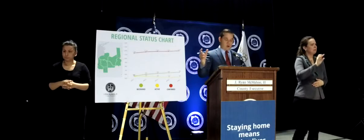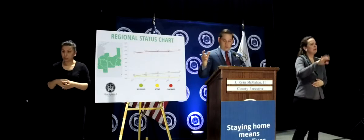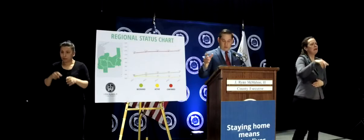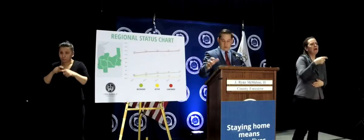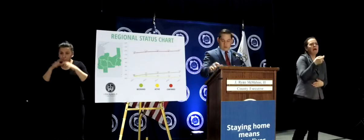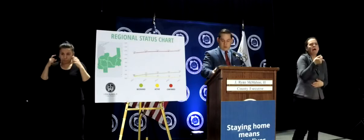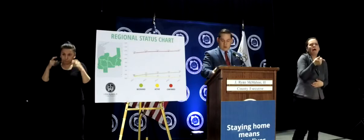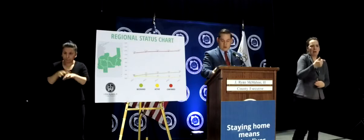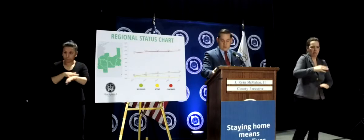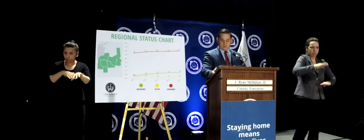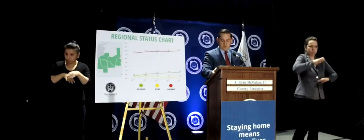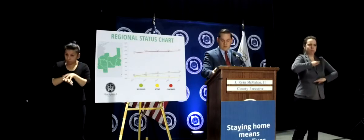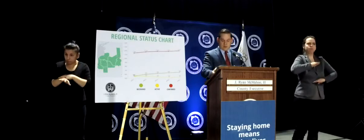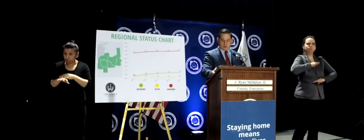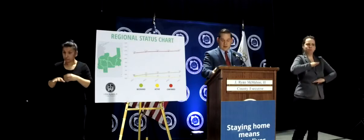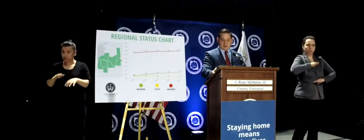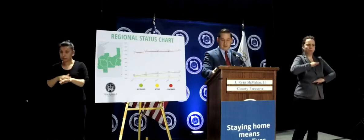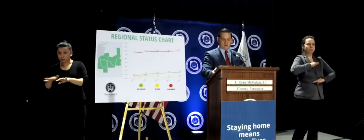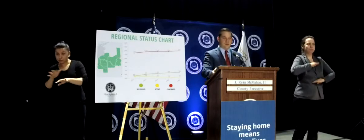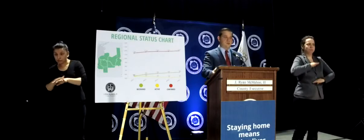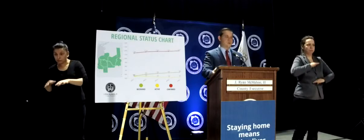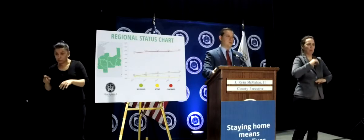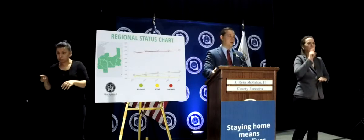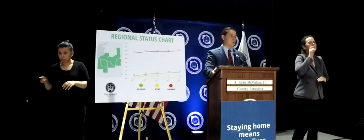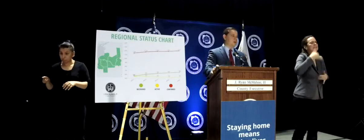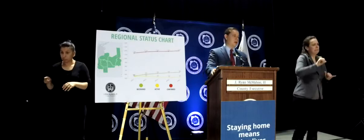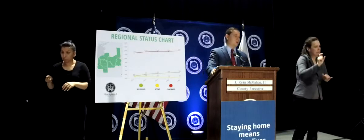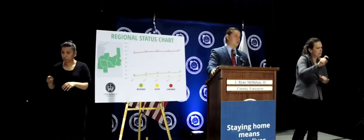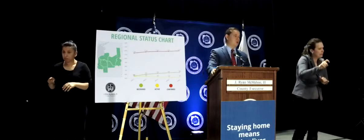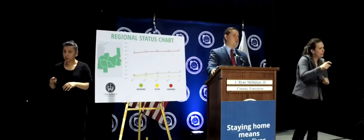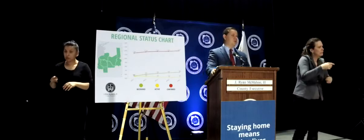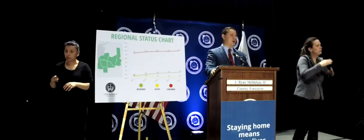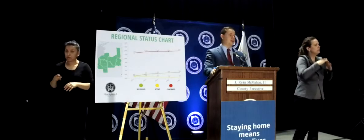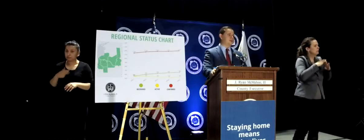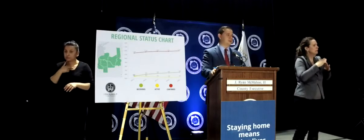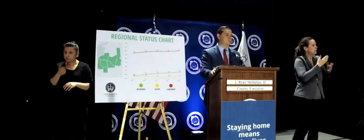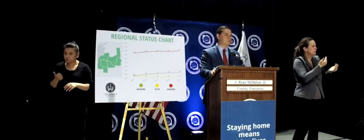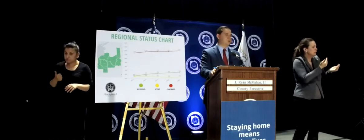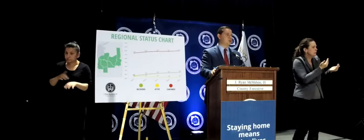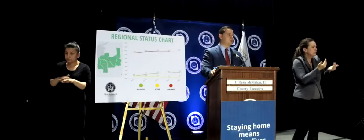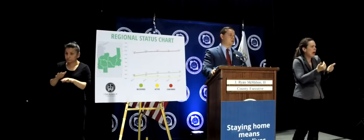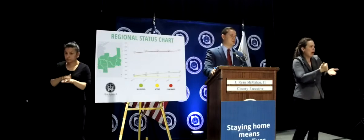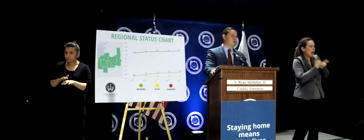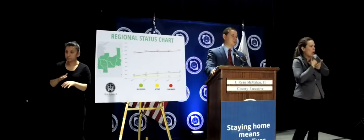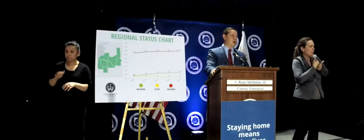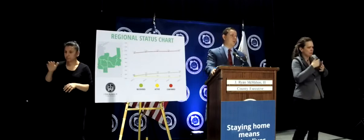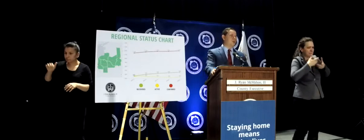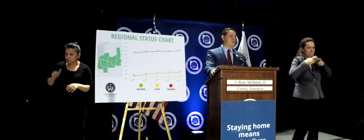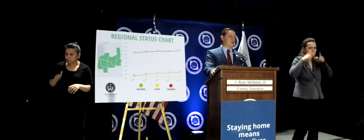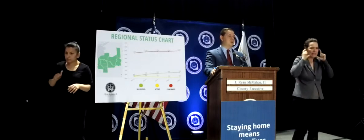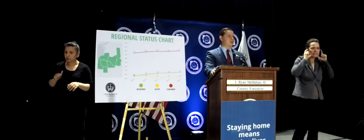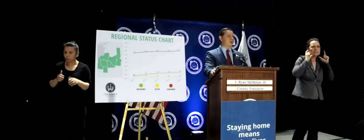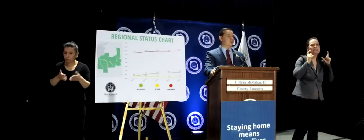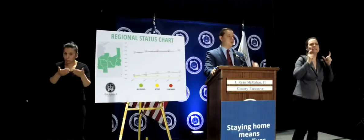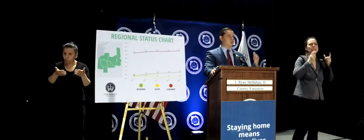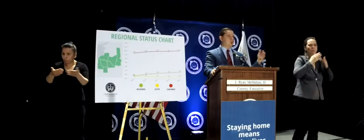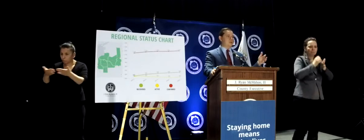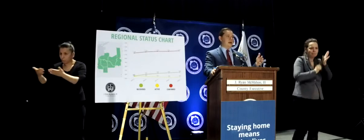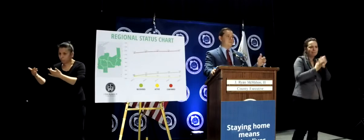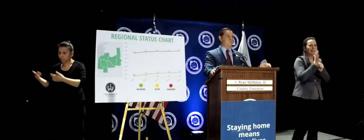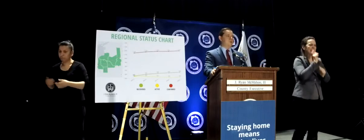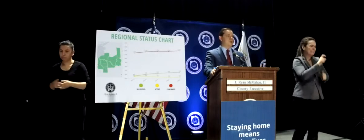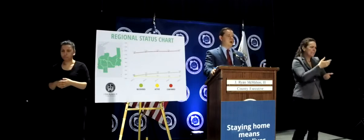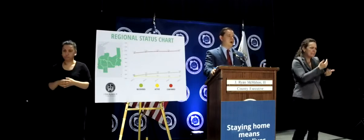to get stronger. And contact tracing, we got to put together this COVID tracking team. So these couple things are going to take a little bit